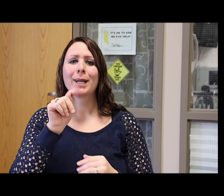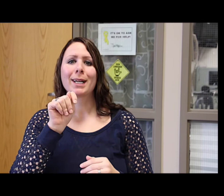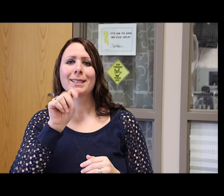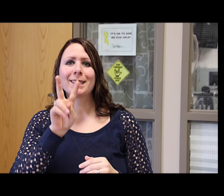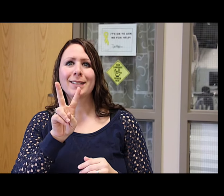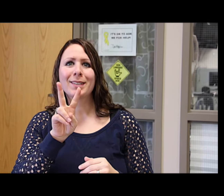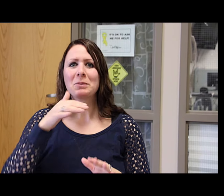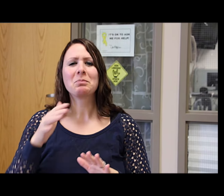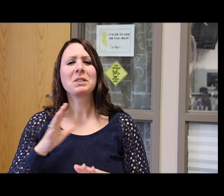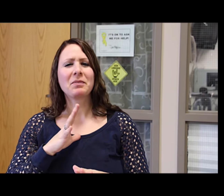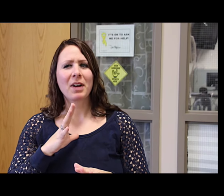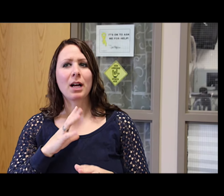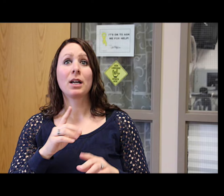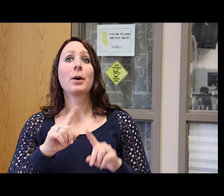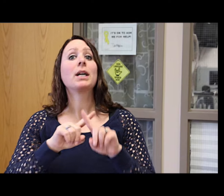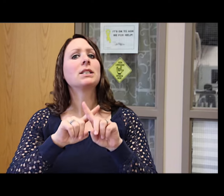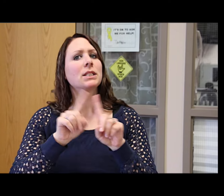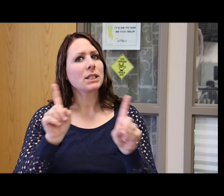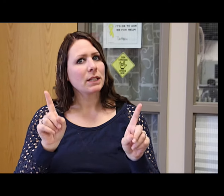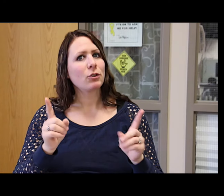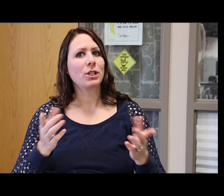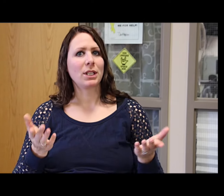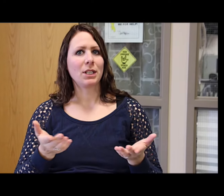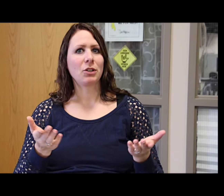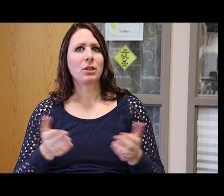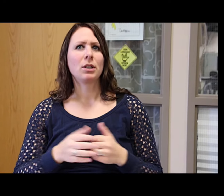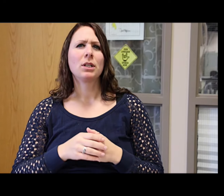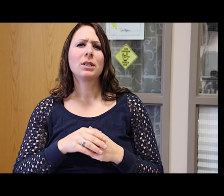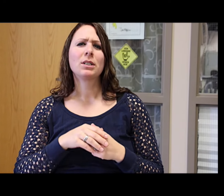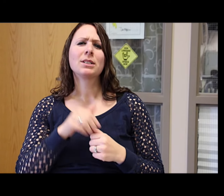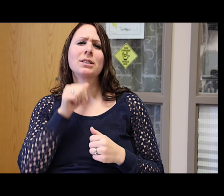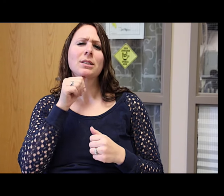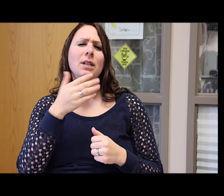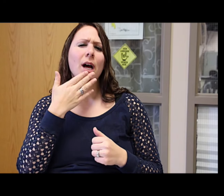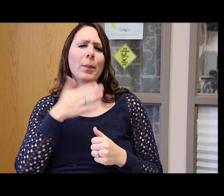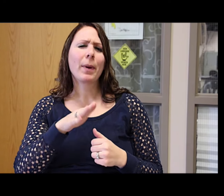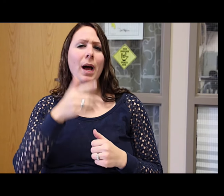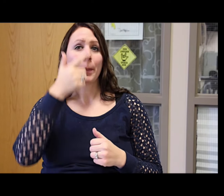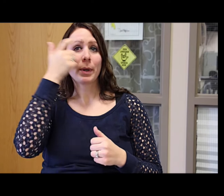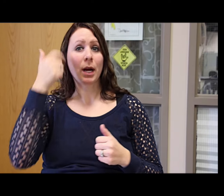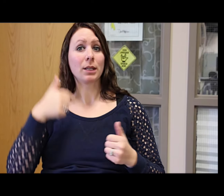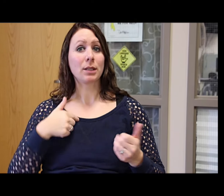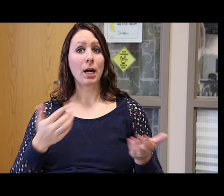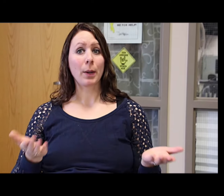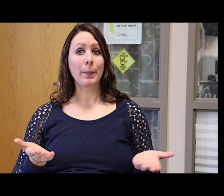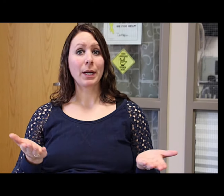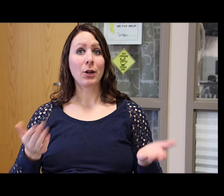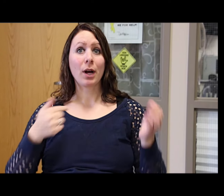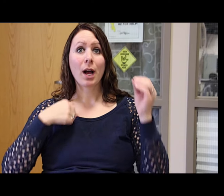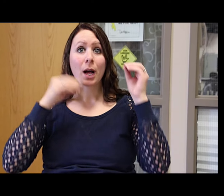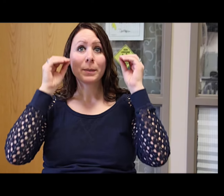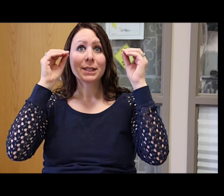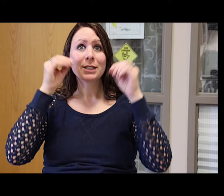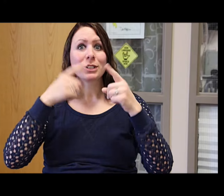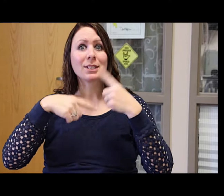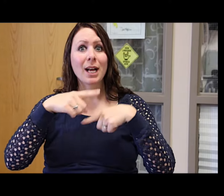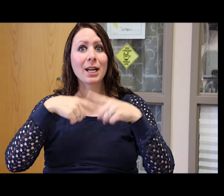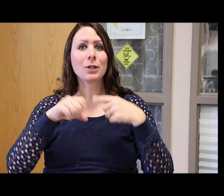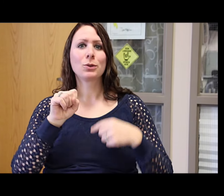the TV. It's fine. It's different here, but it's not bad. And because that I'm here, I'm teaching sign, so